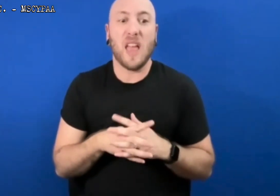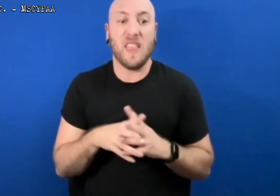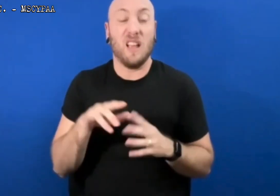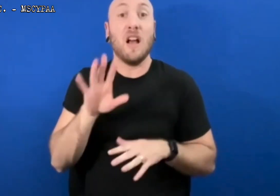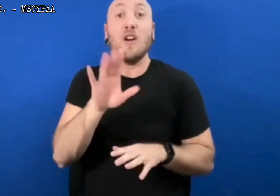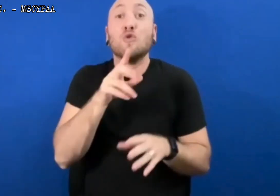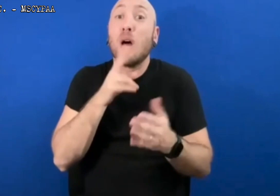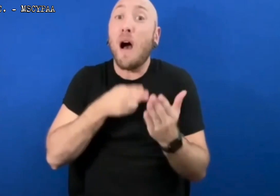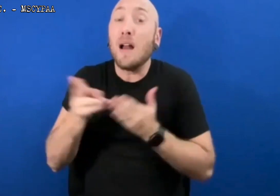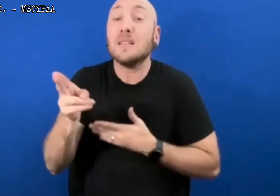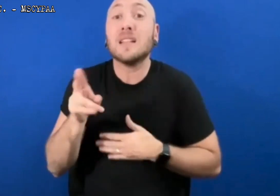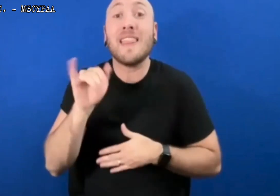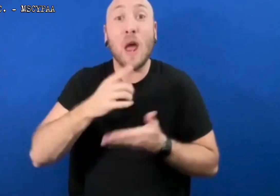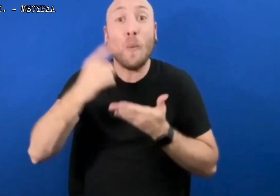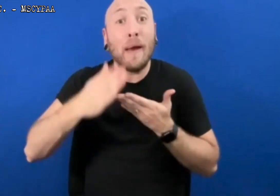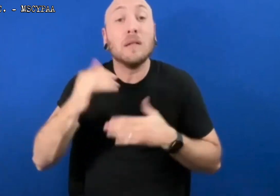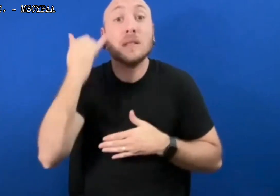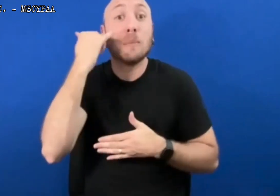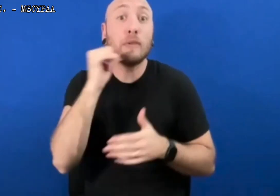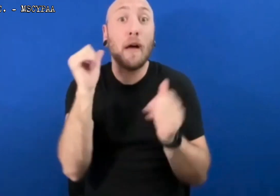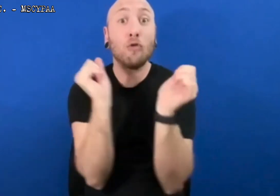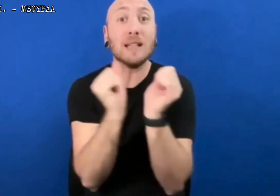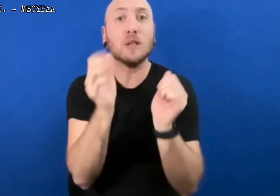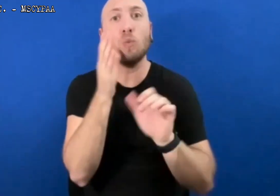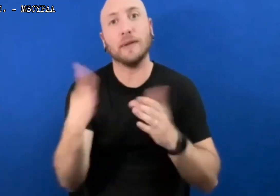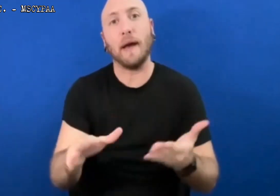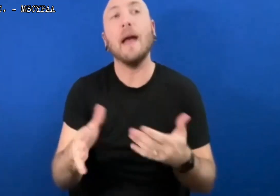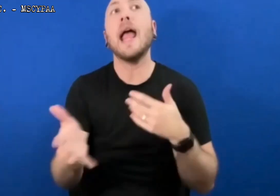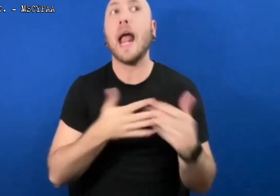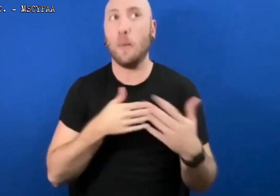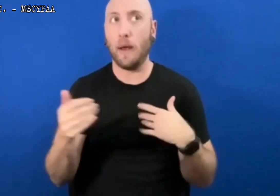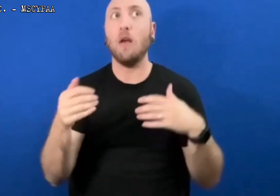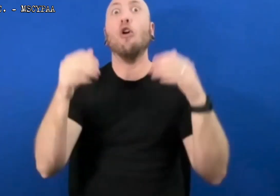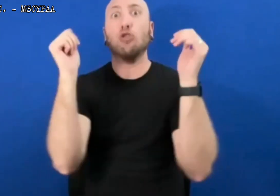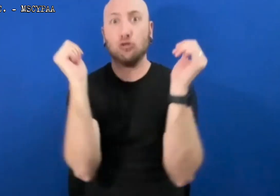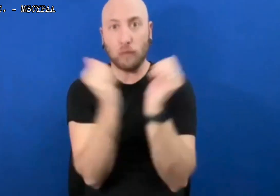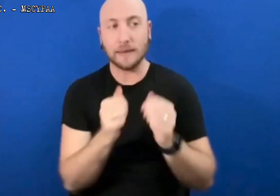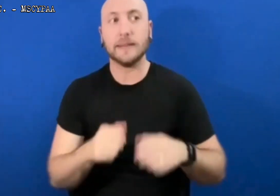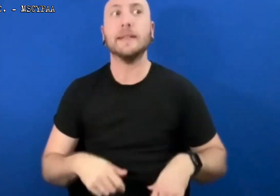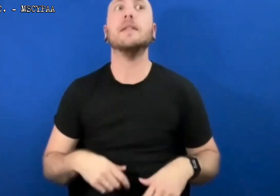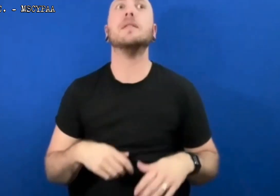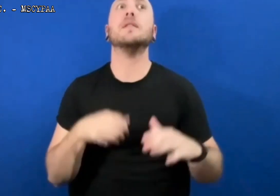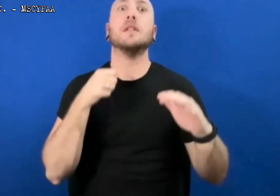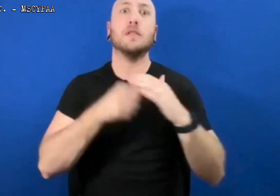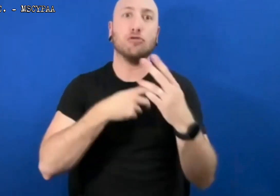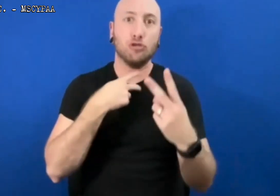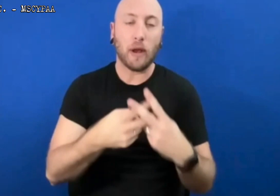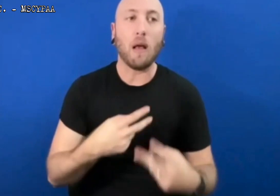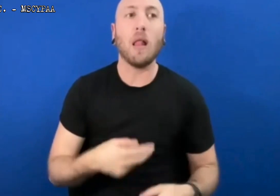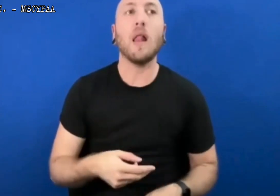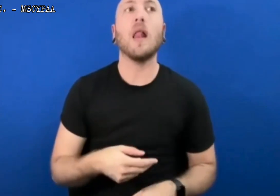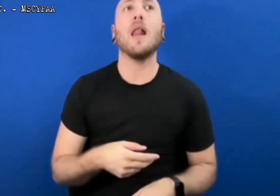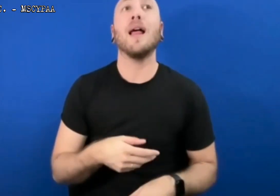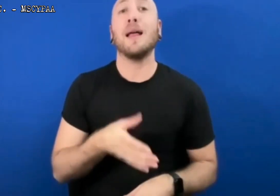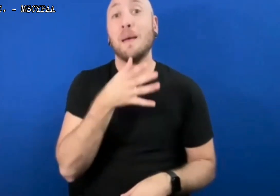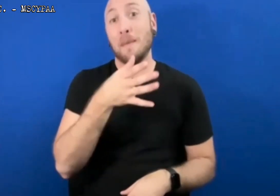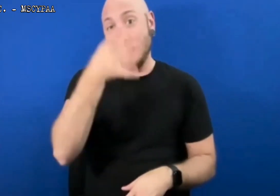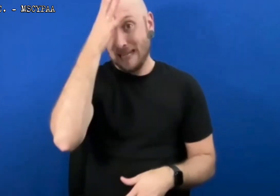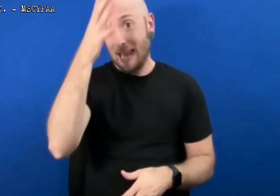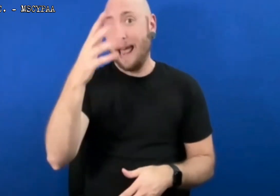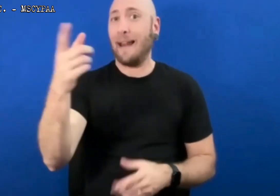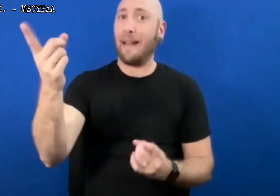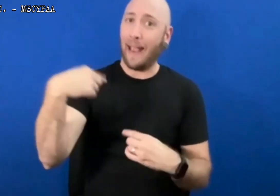weekend. And I ended up going to jail and getting bailed out. And my dad bailed me out. It was a Friday. It was Friday the 13th of